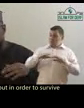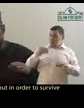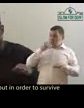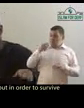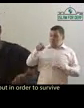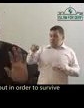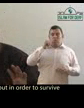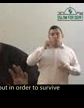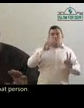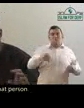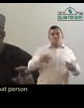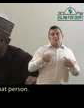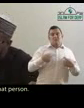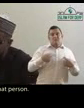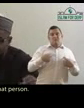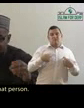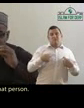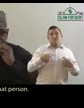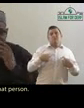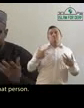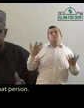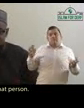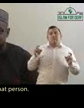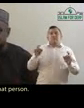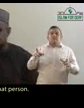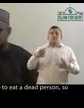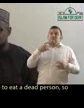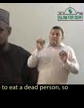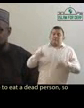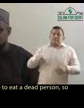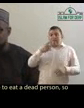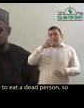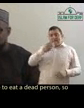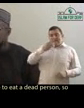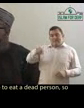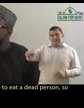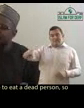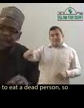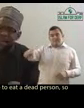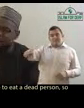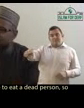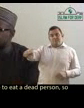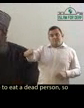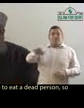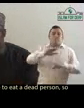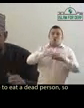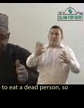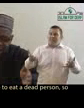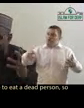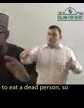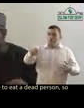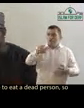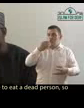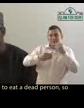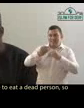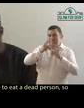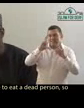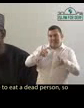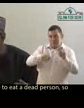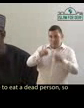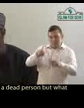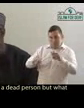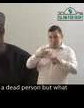survive, that person is dead, Al-Islam allowed you to eat that person. I'm not encouraging anybody to eat a dead person,